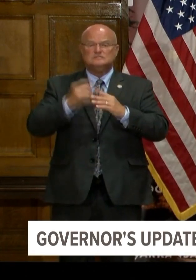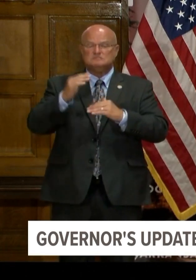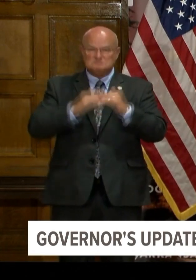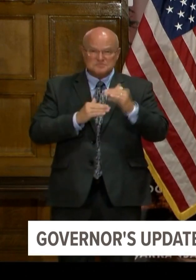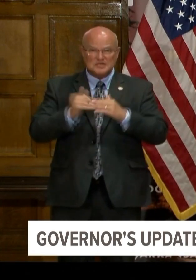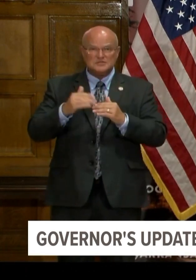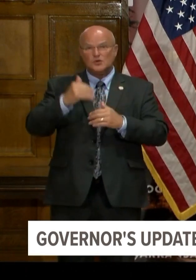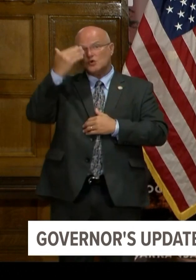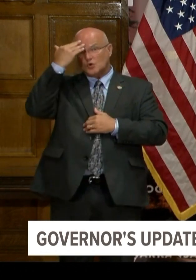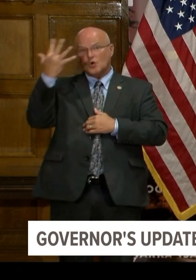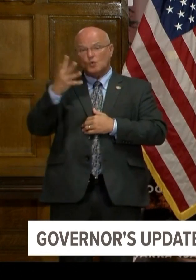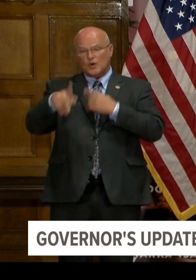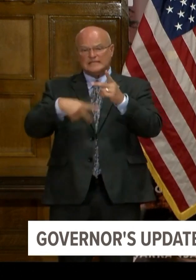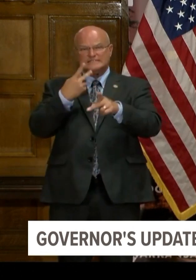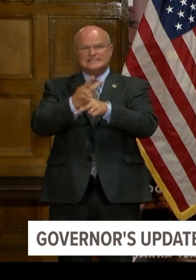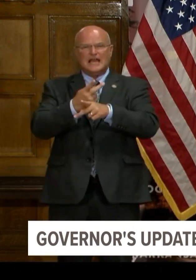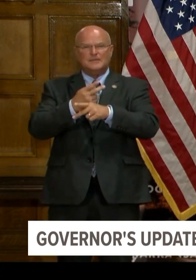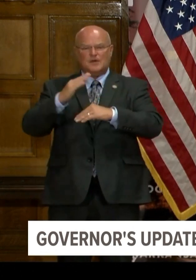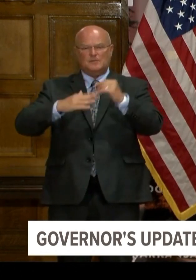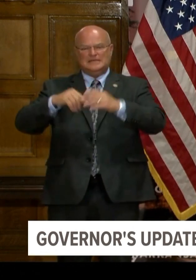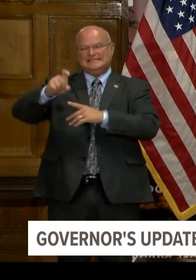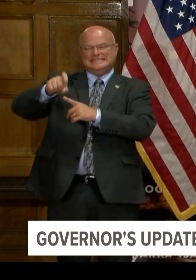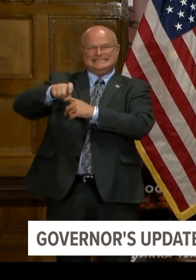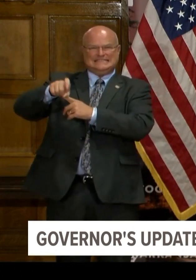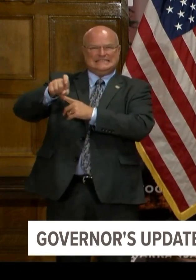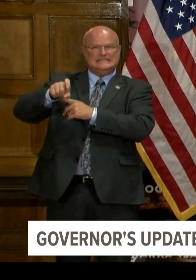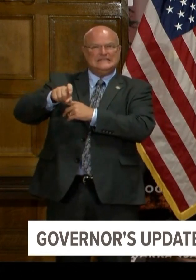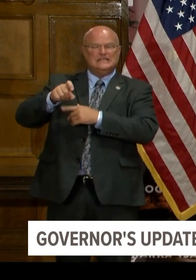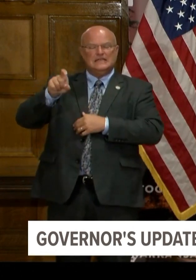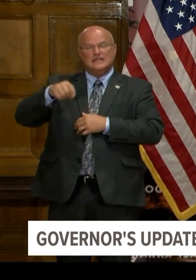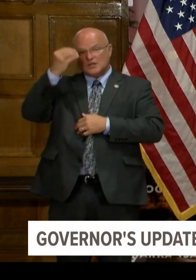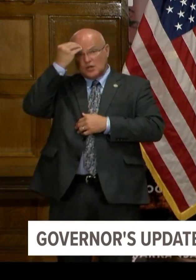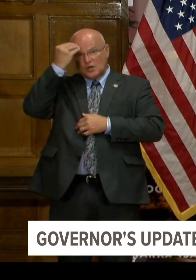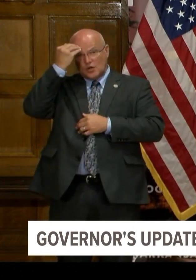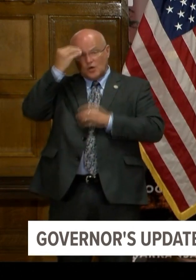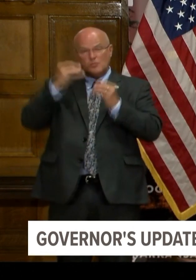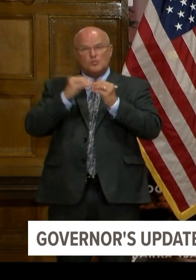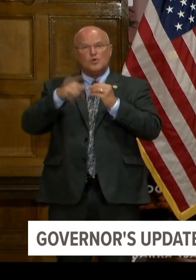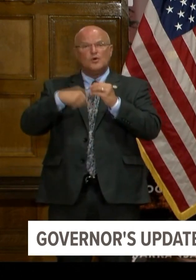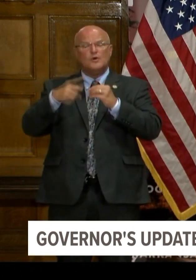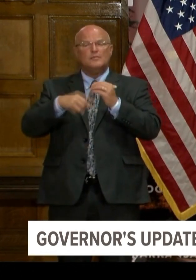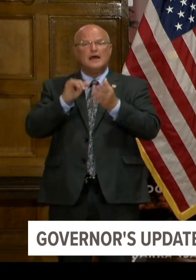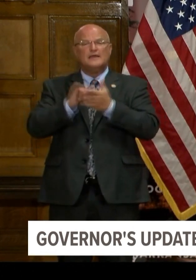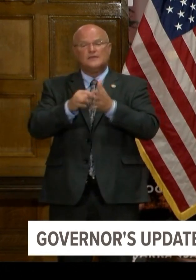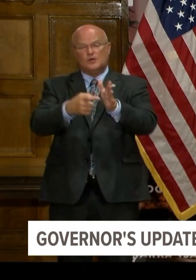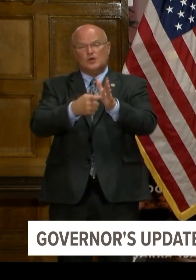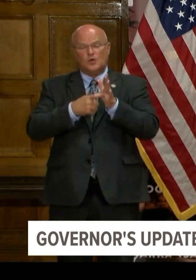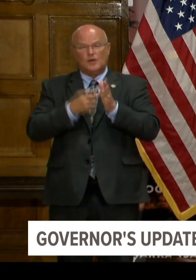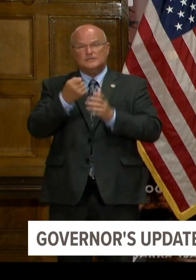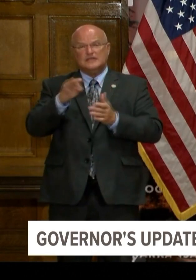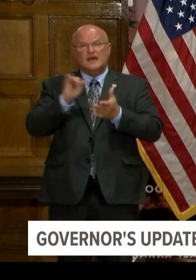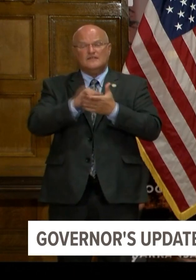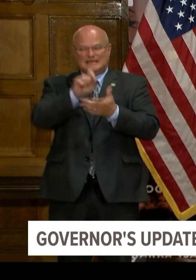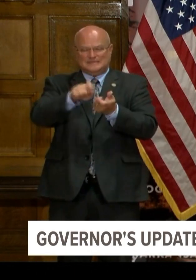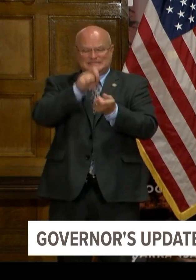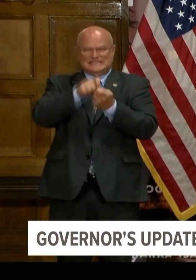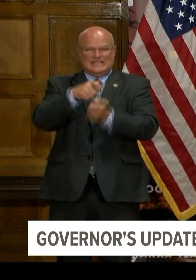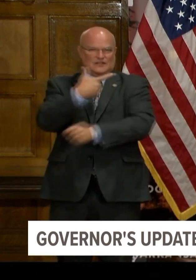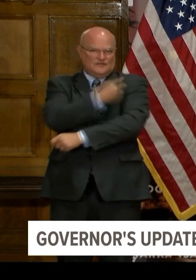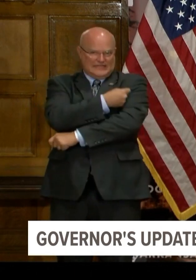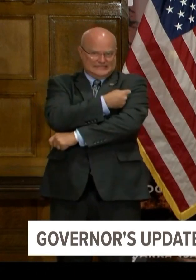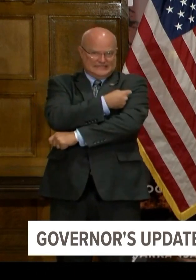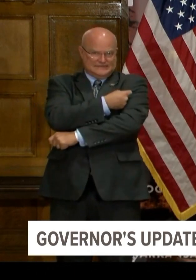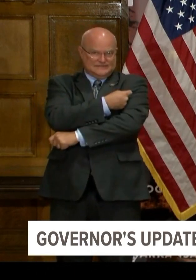building or knowing what type of facilities are needed. We have to know more about the requirements of the particular